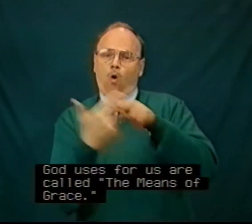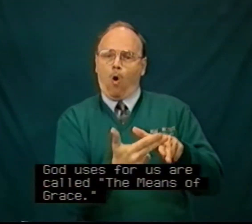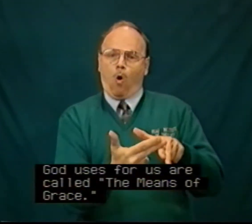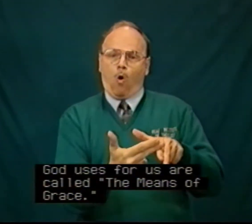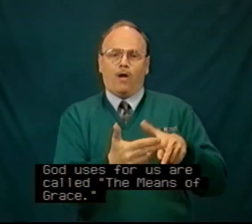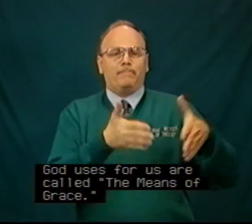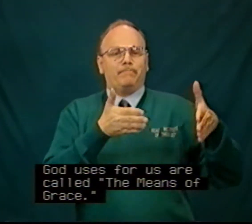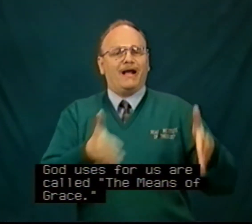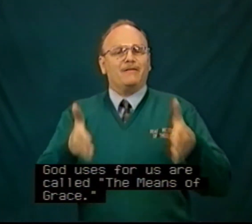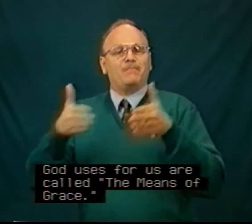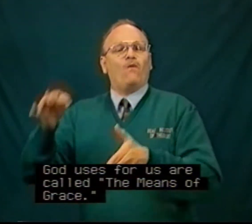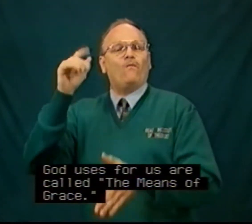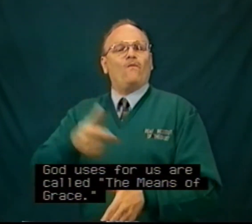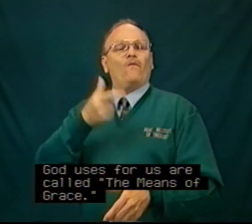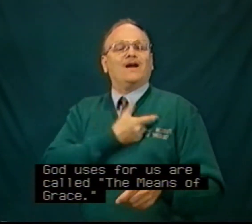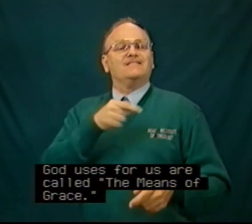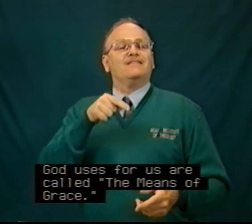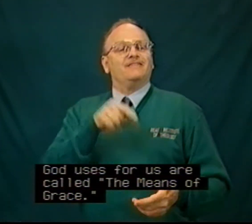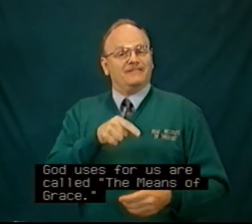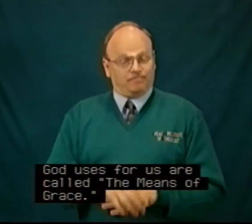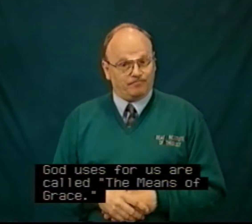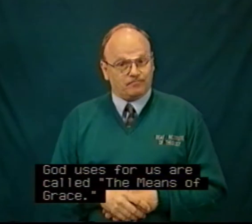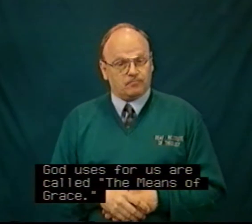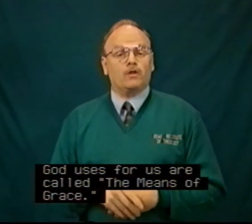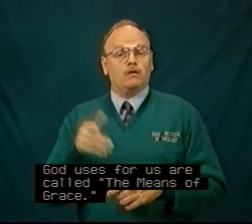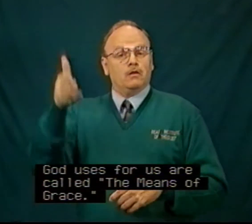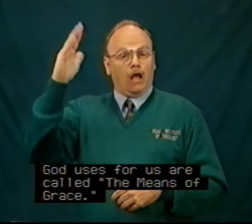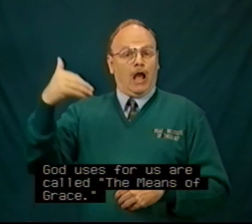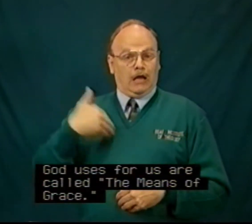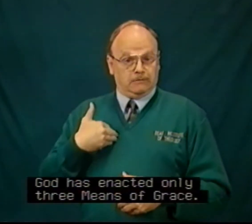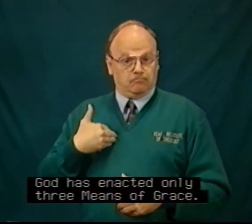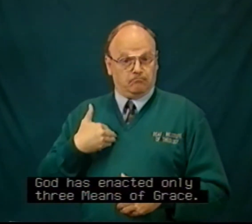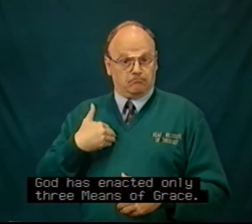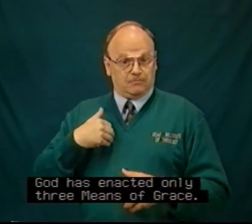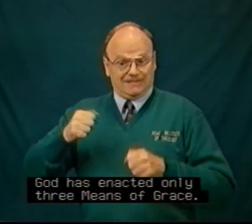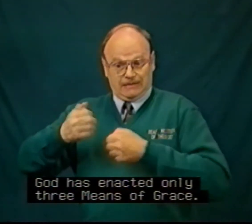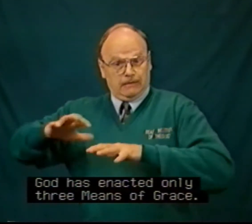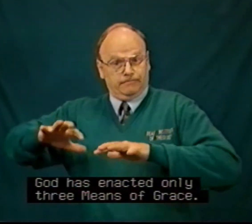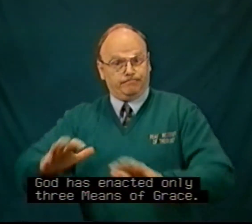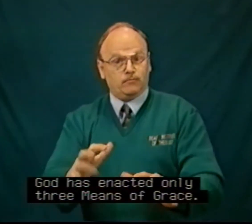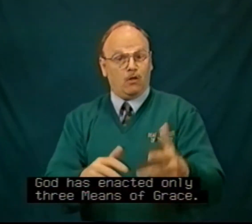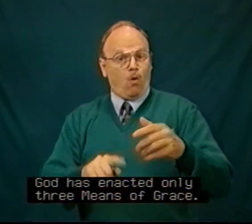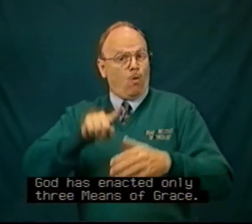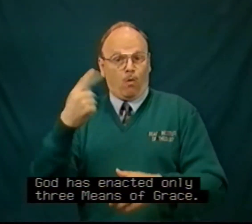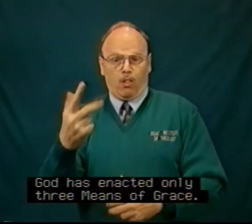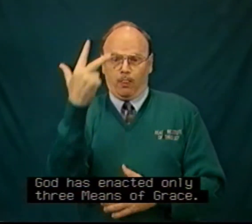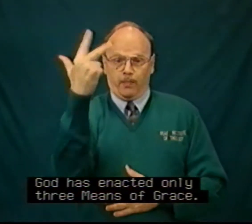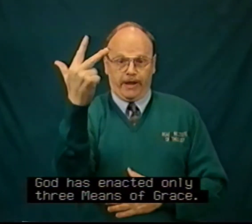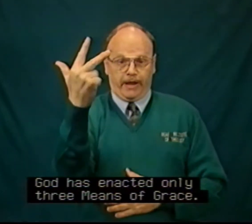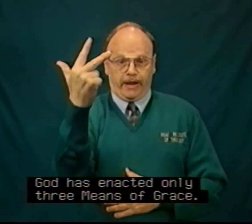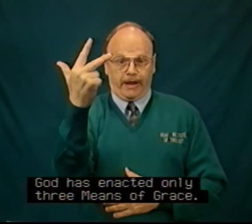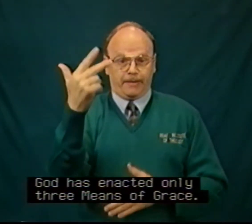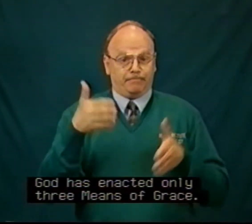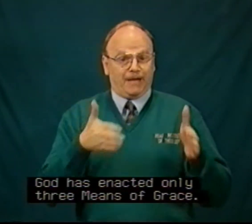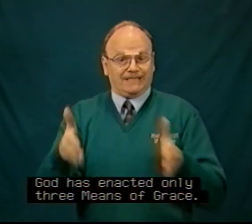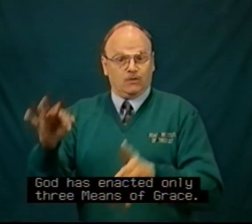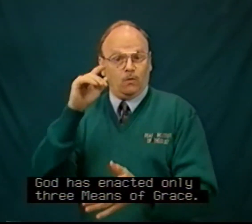God uses for us are called the means of grace. God has enacted only three means of grace.